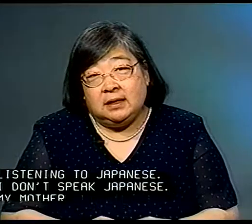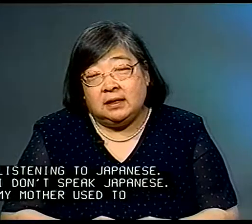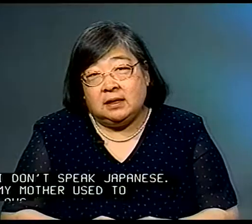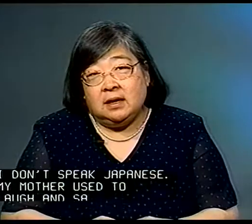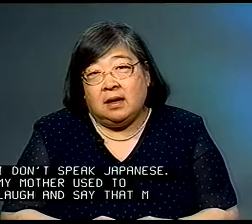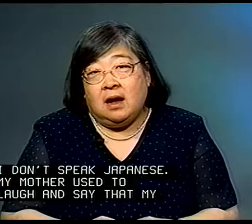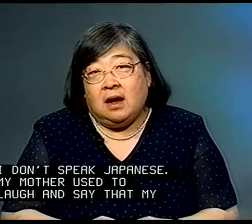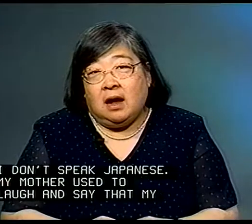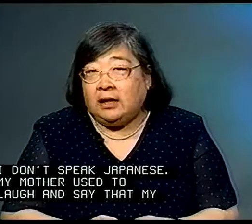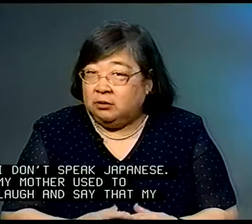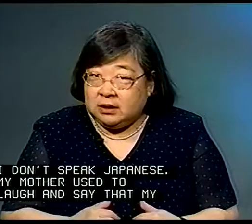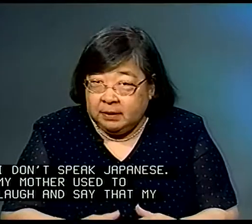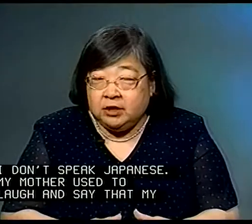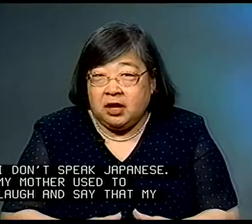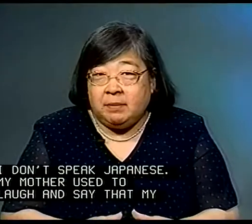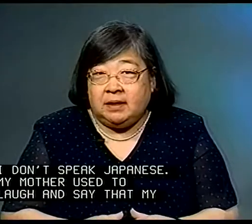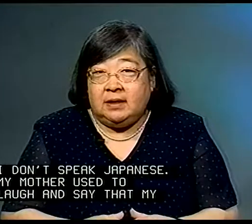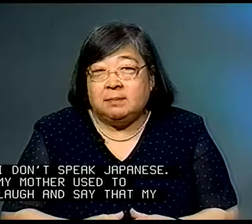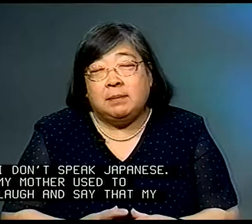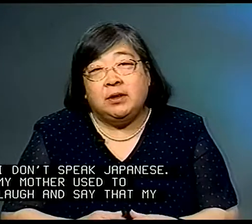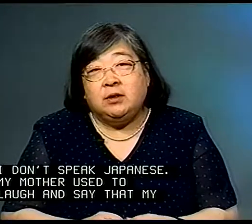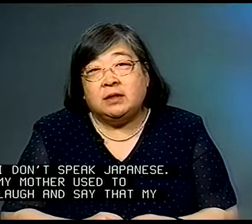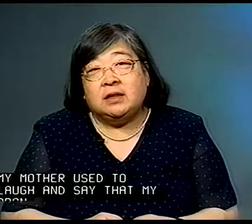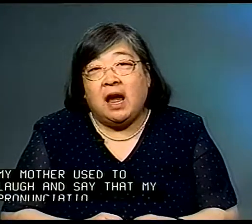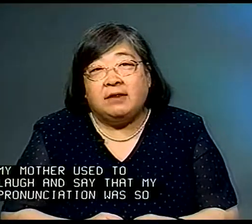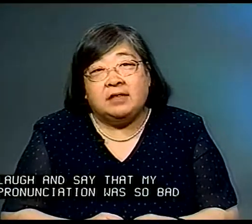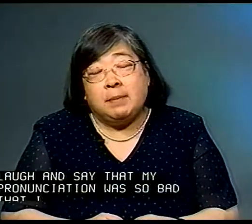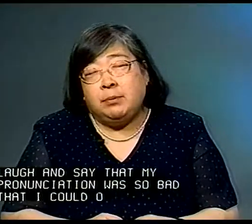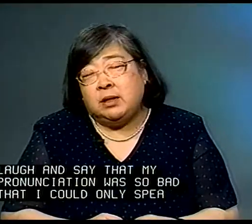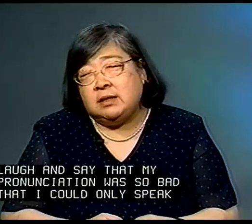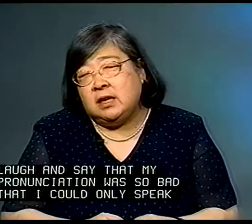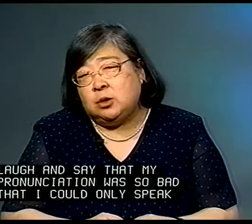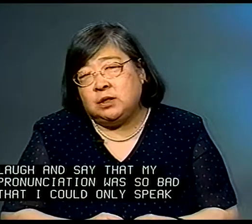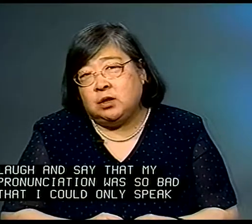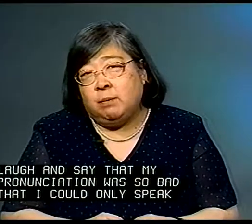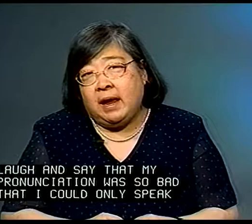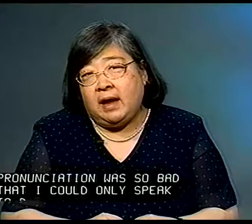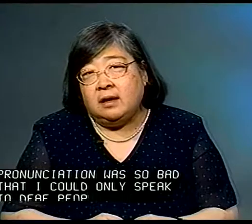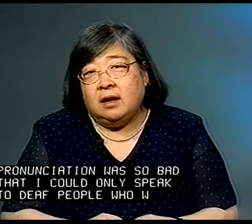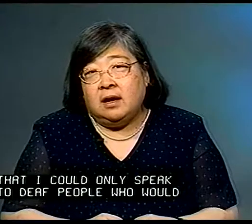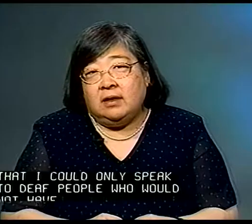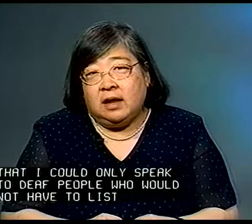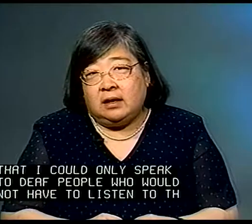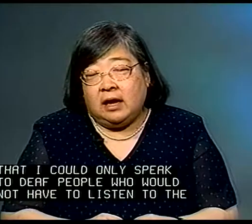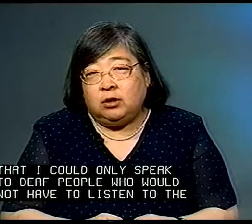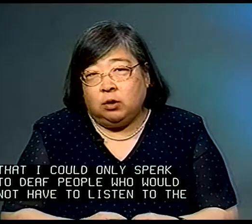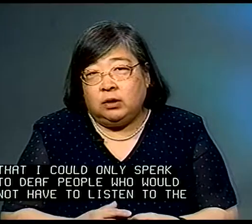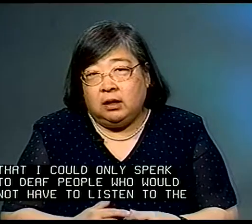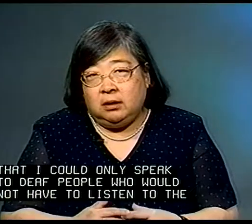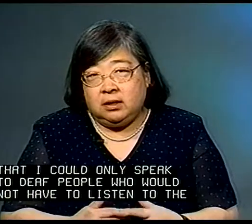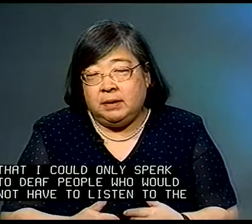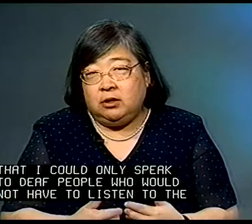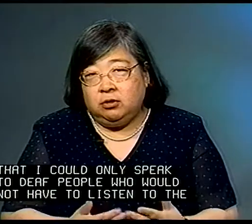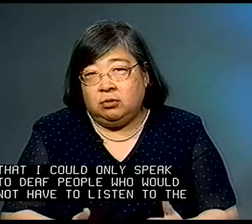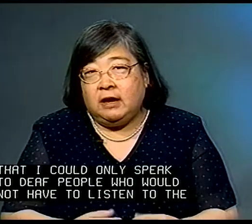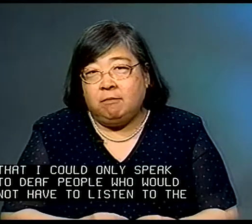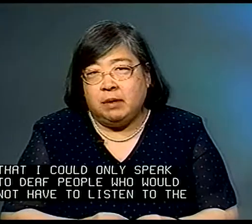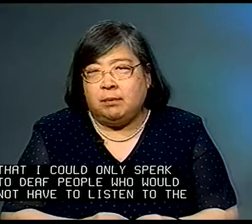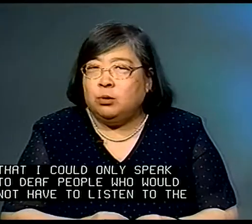Japanese. I don't speak Japanese. My mother used to laugh and say my pronunciation was so bad that I could only speak to deaf people who